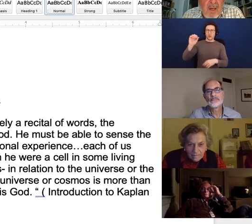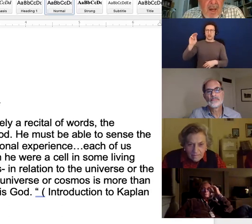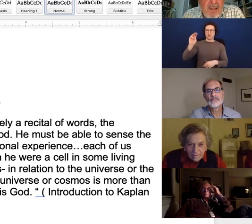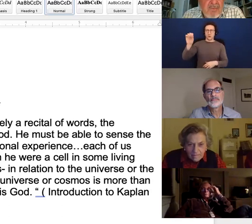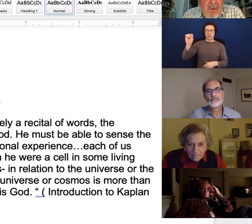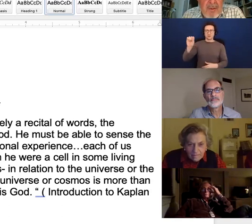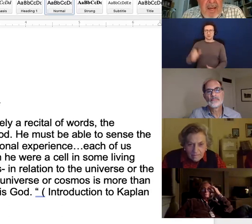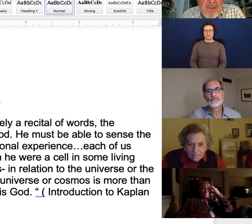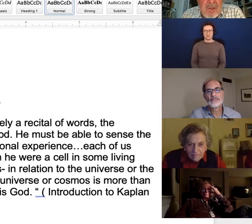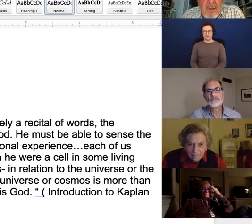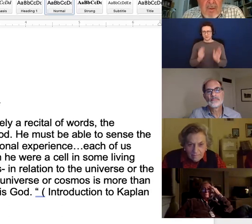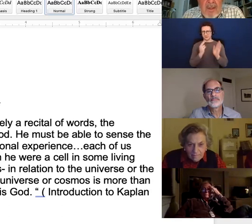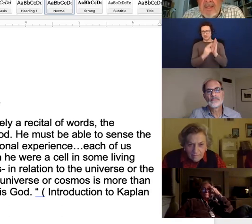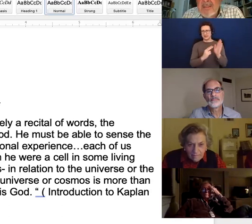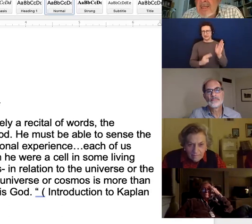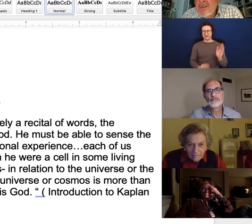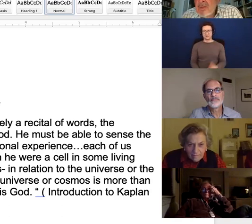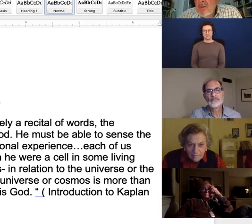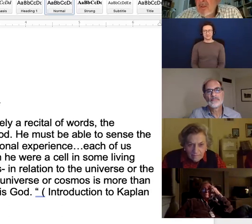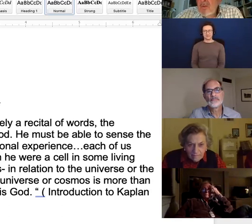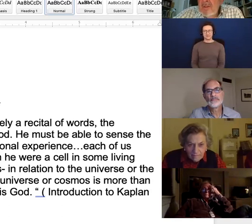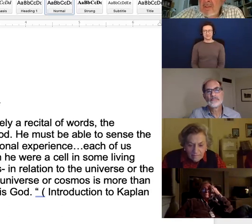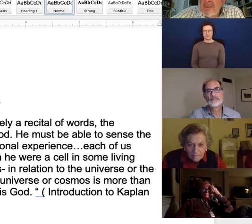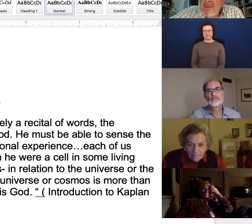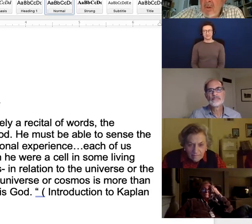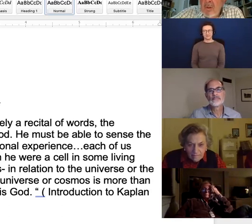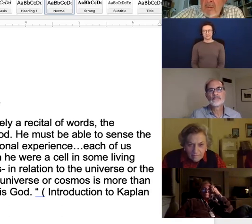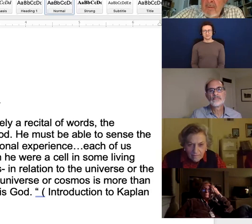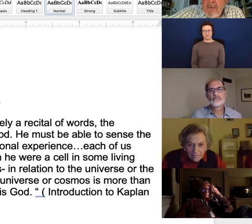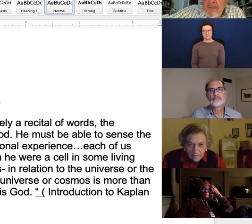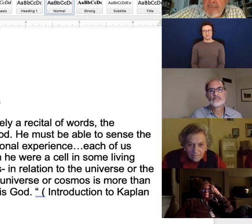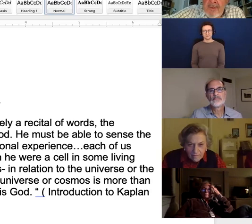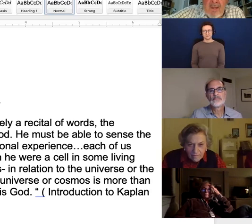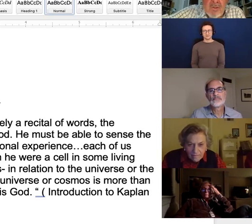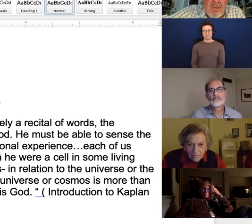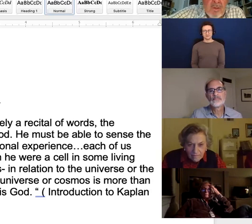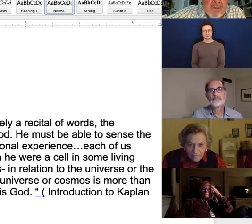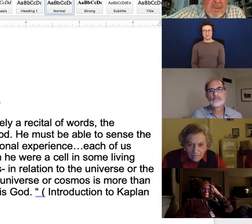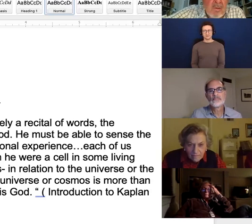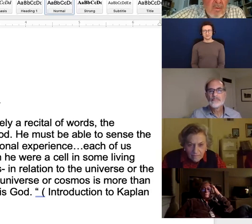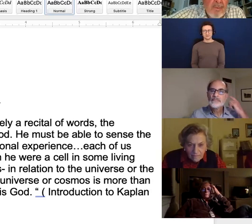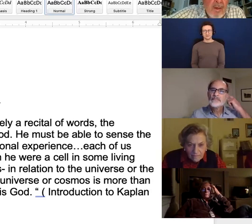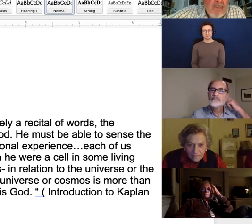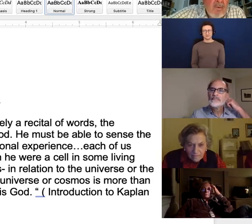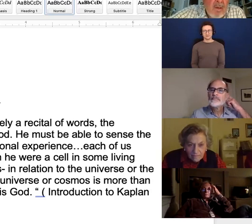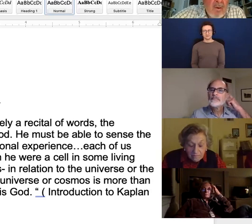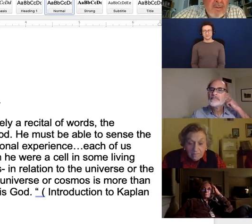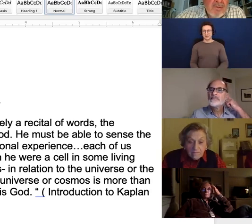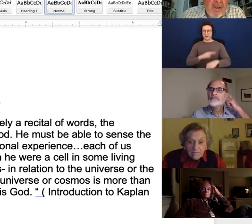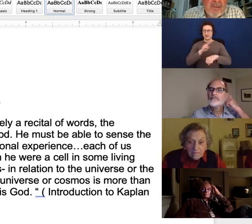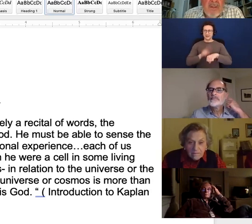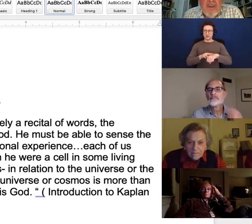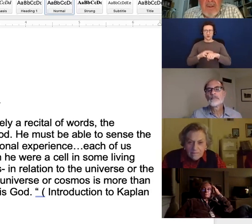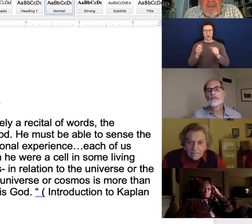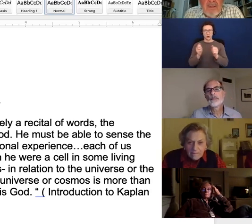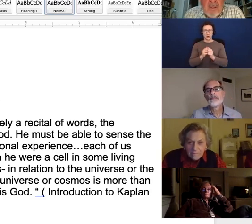cosmos is more than nature. It is nature with a soul. Nature with a soul. But what I want to